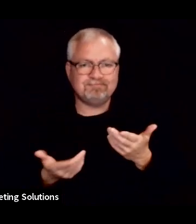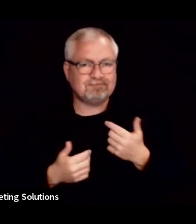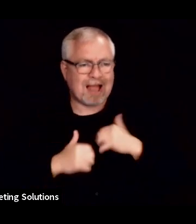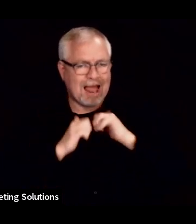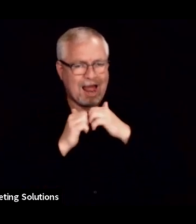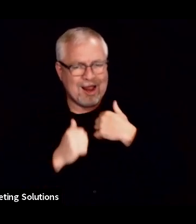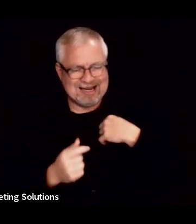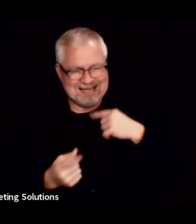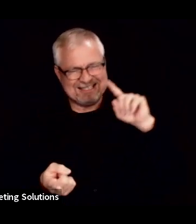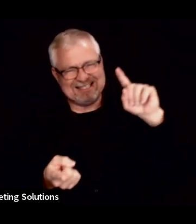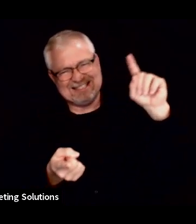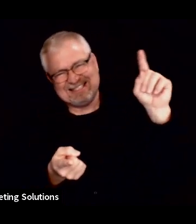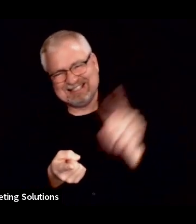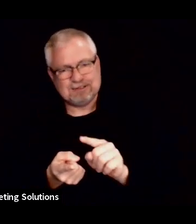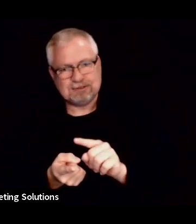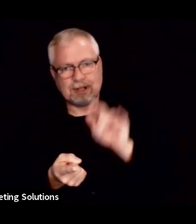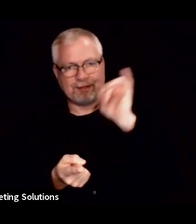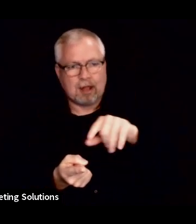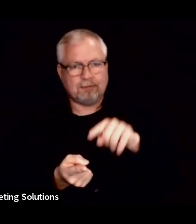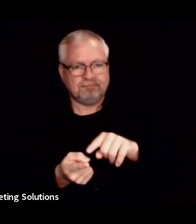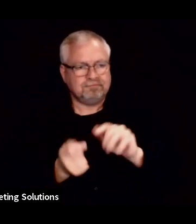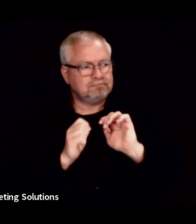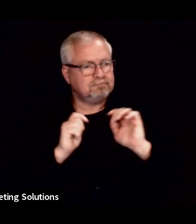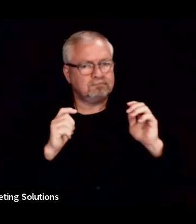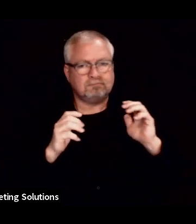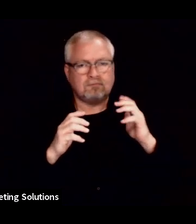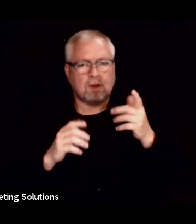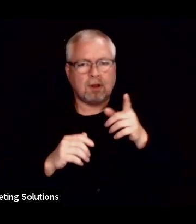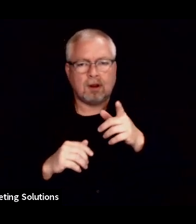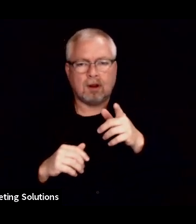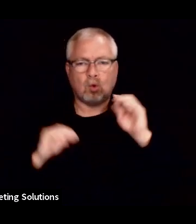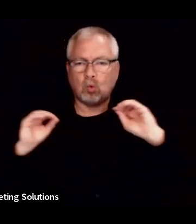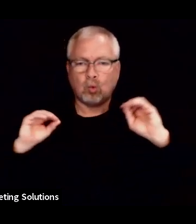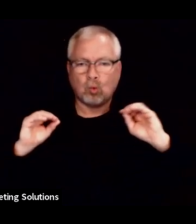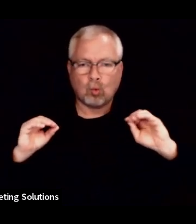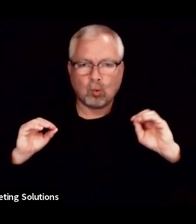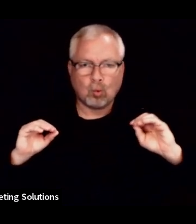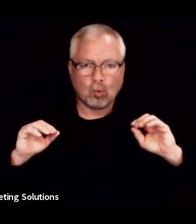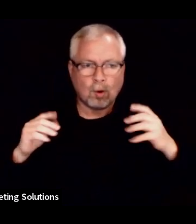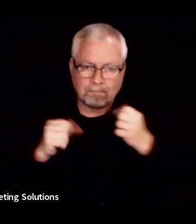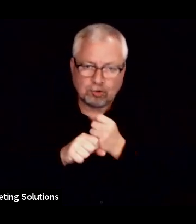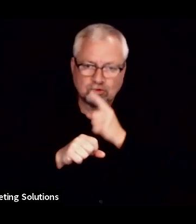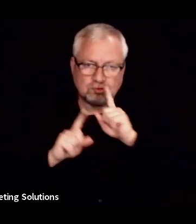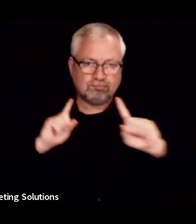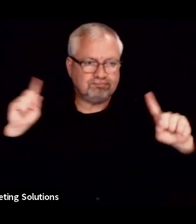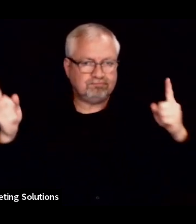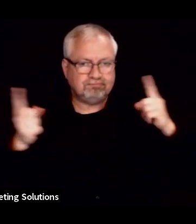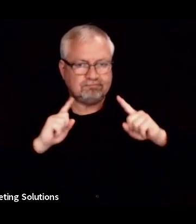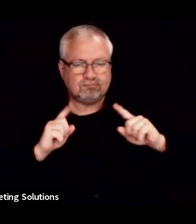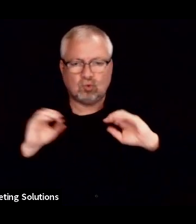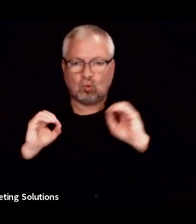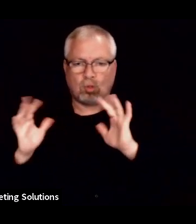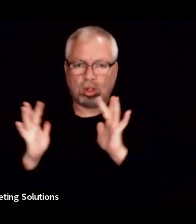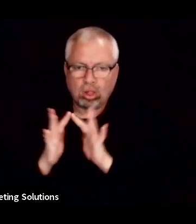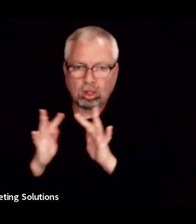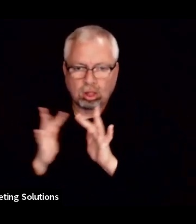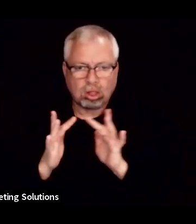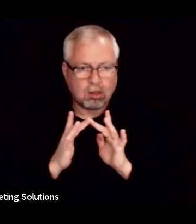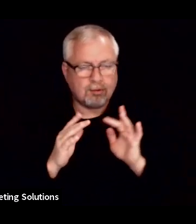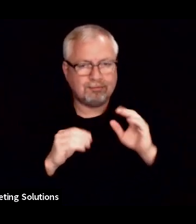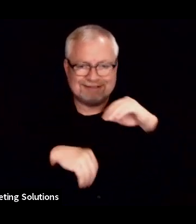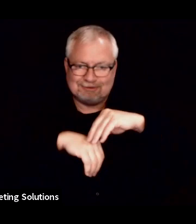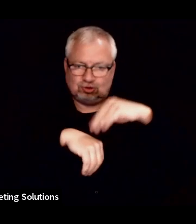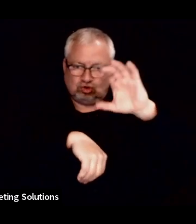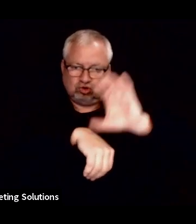the proximity and the length of contact between people. And again, we just for our part, we will just